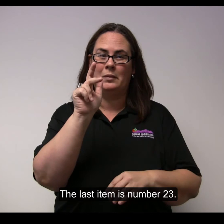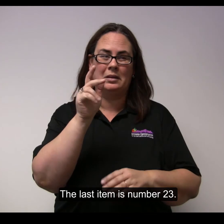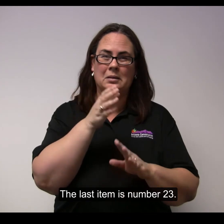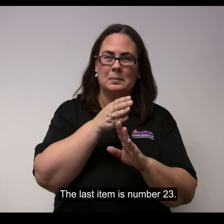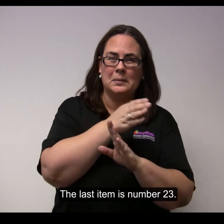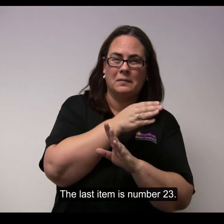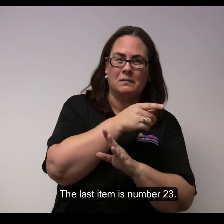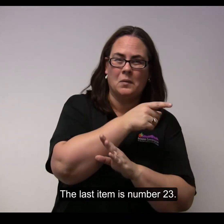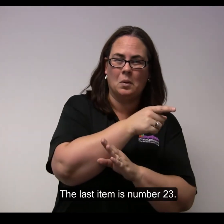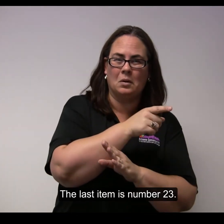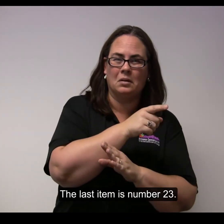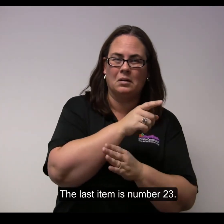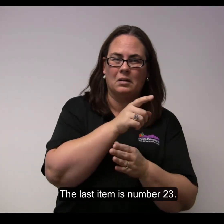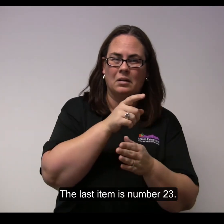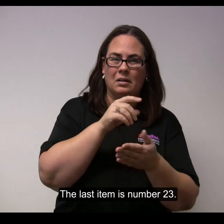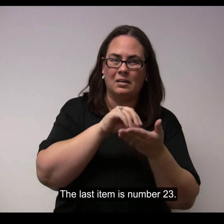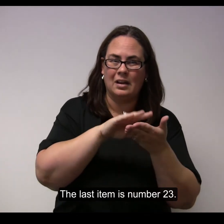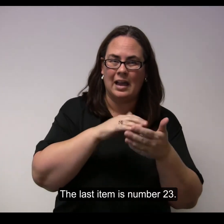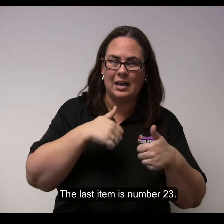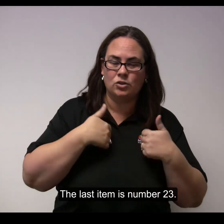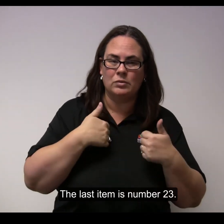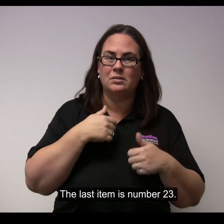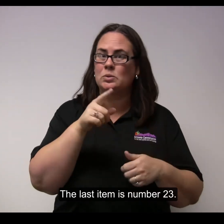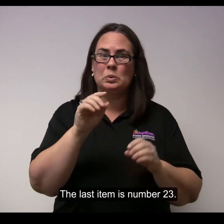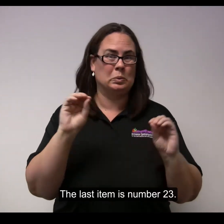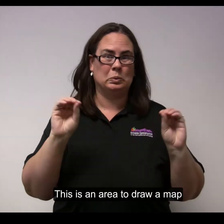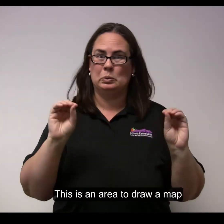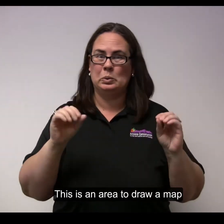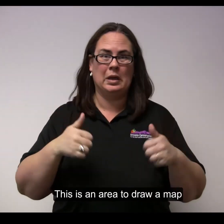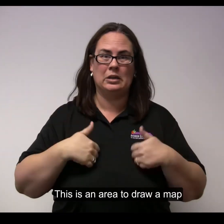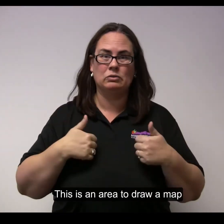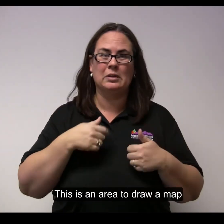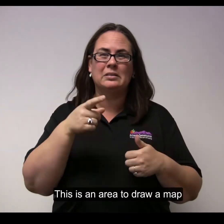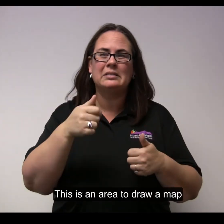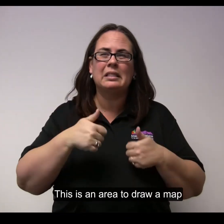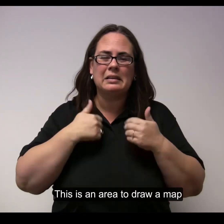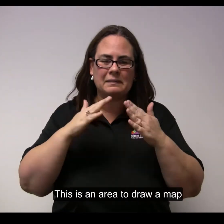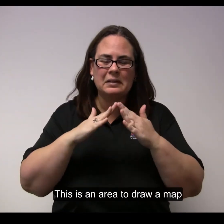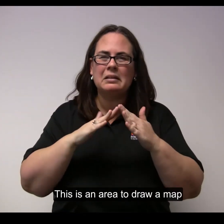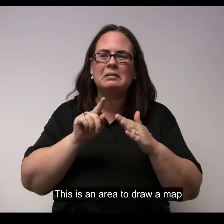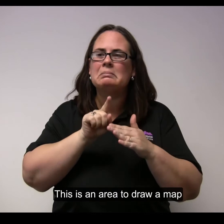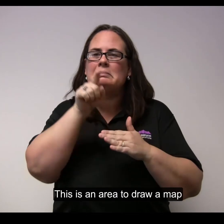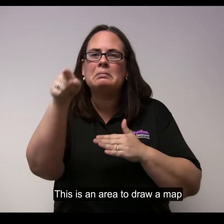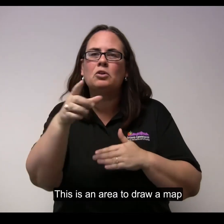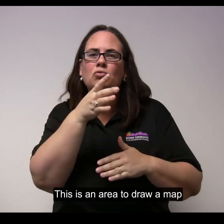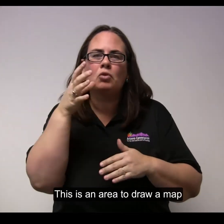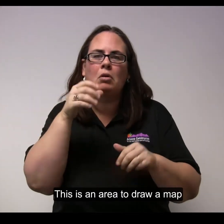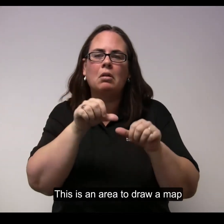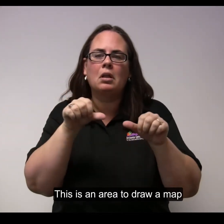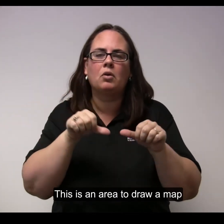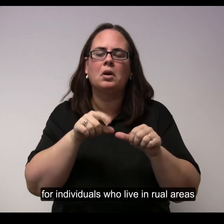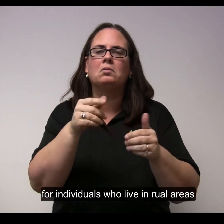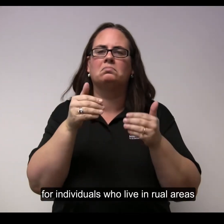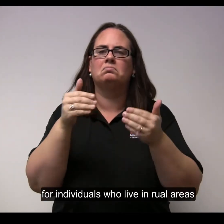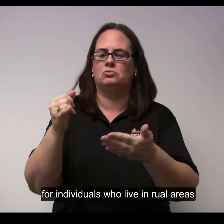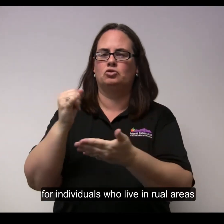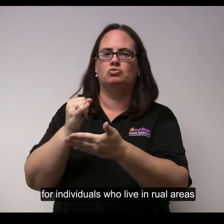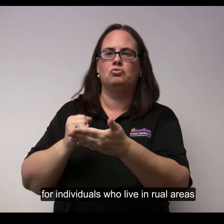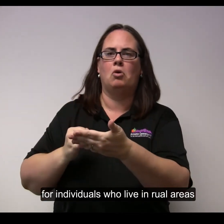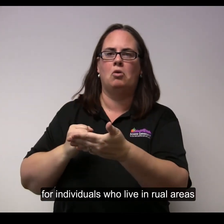The last item is number 23. This is an area to draw a map for individuals who